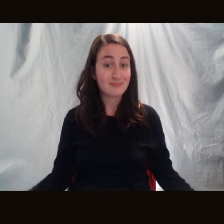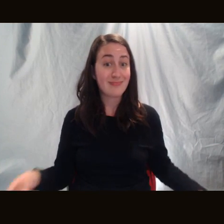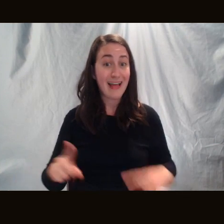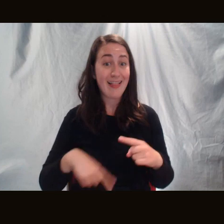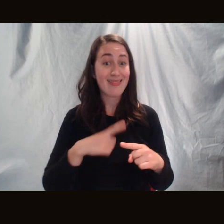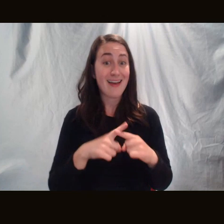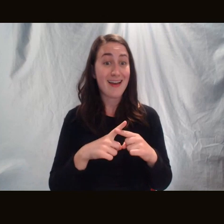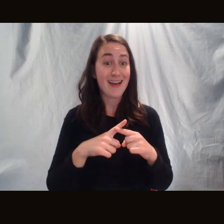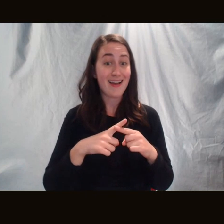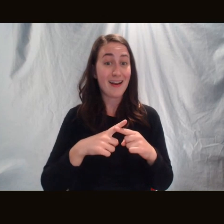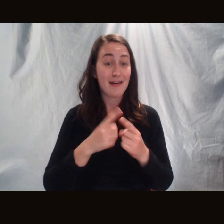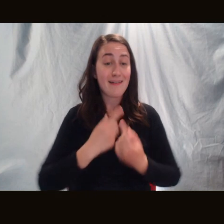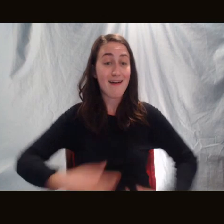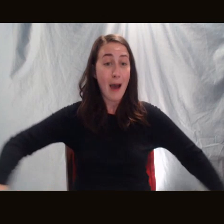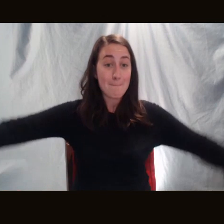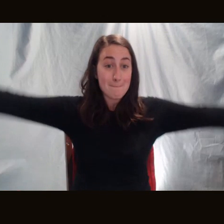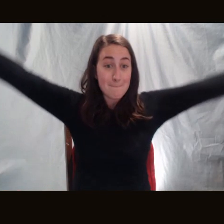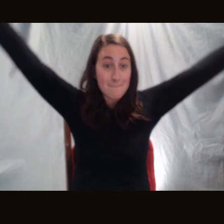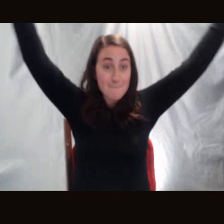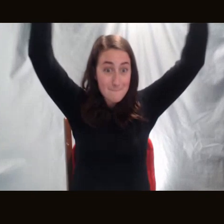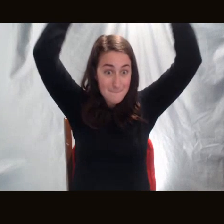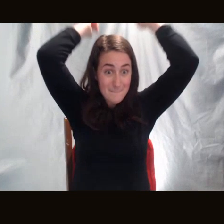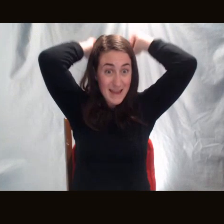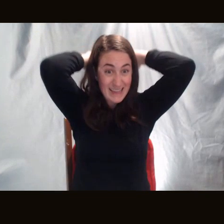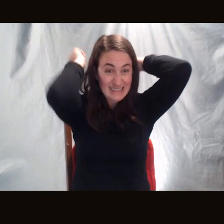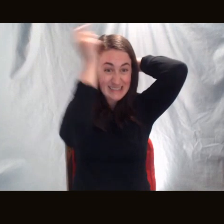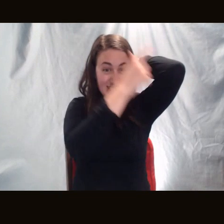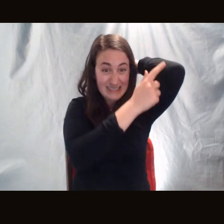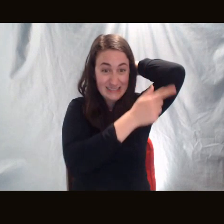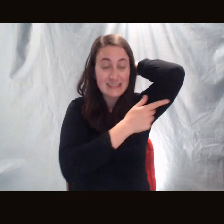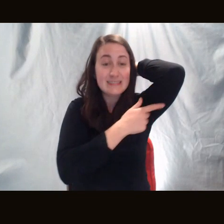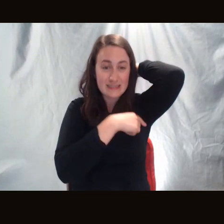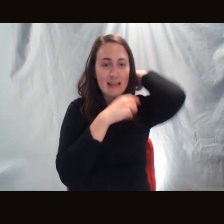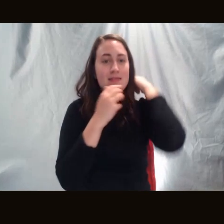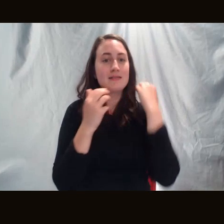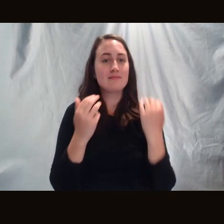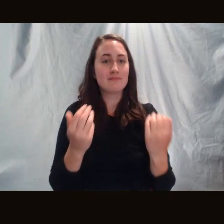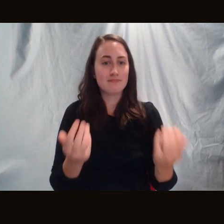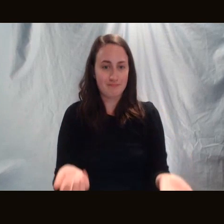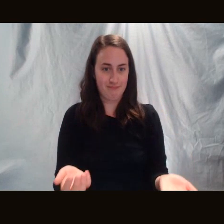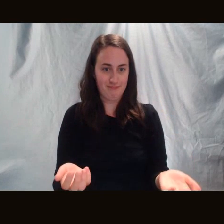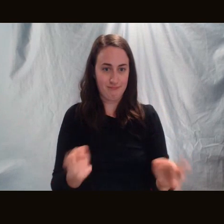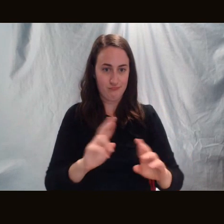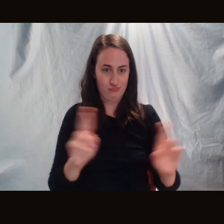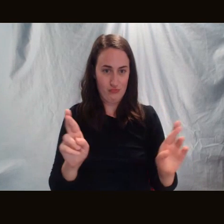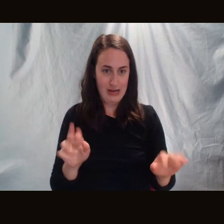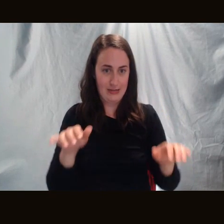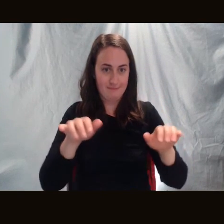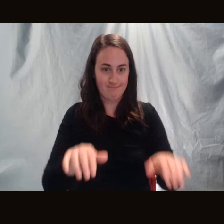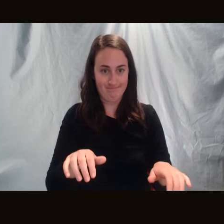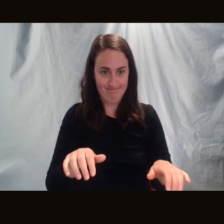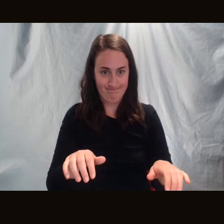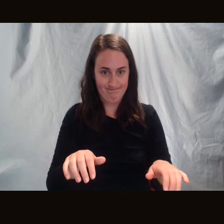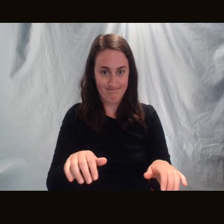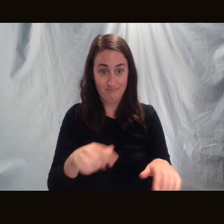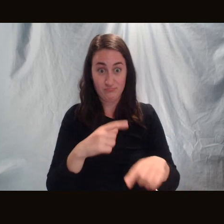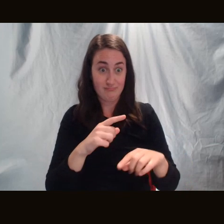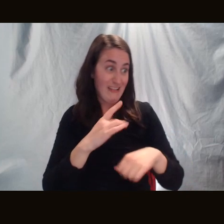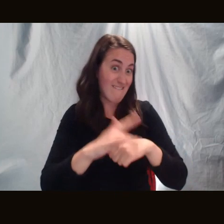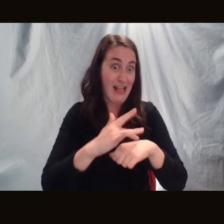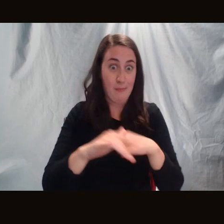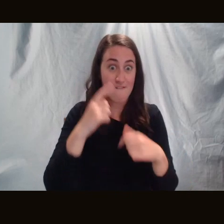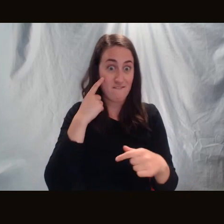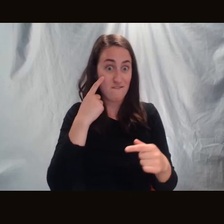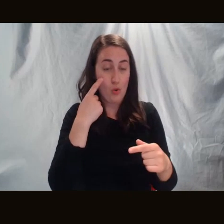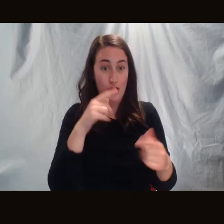the elbows in front, back into basic position, leaving your hands available for whatever the